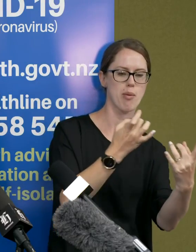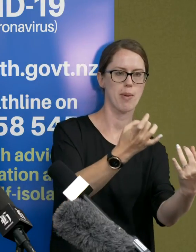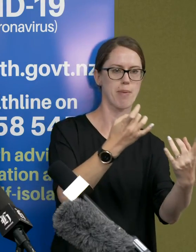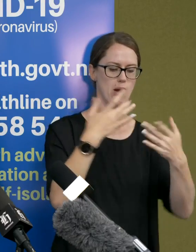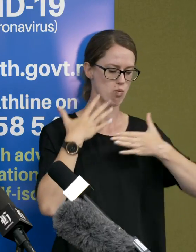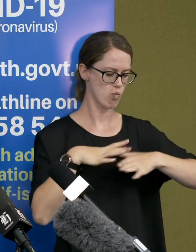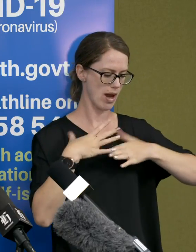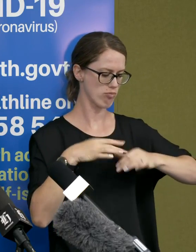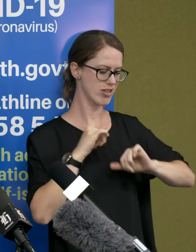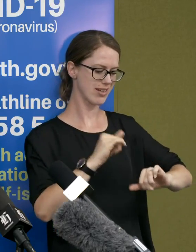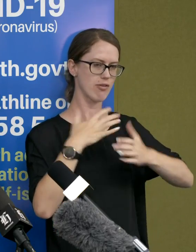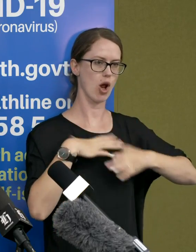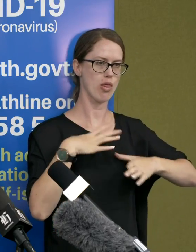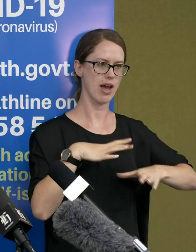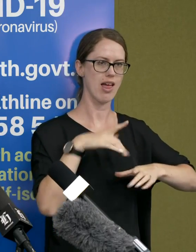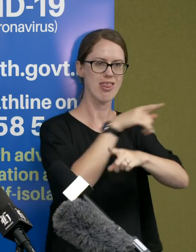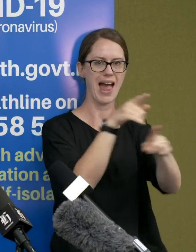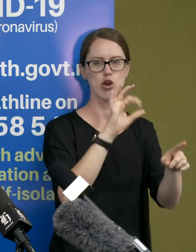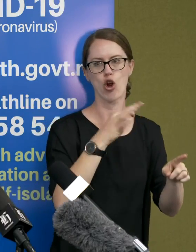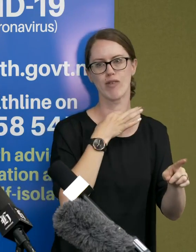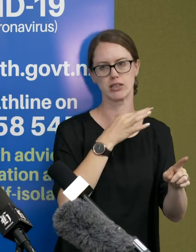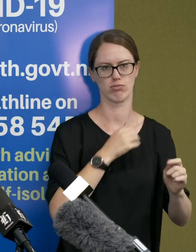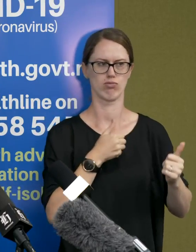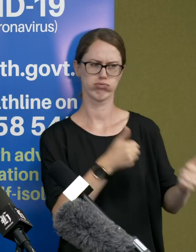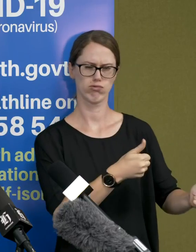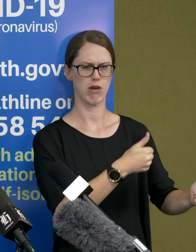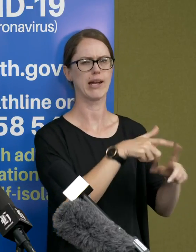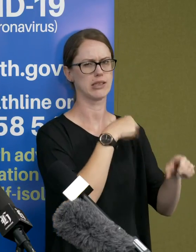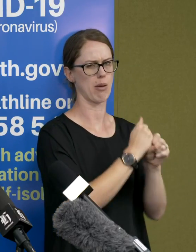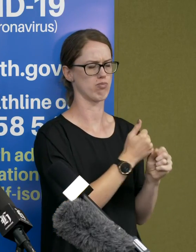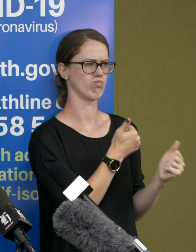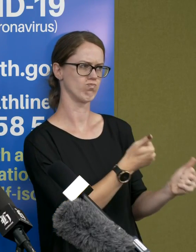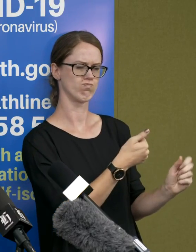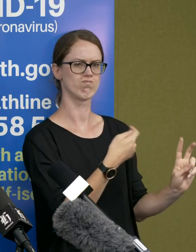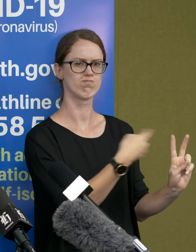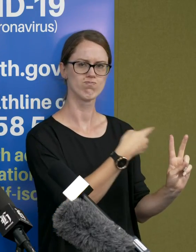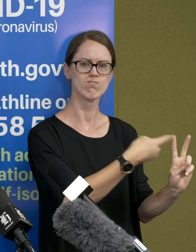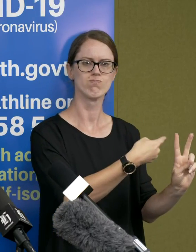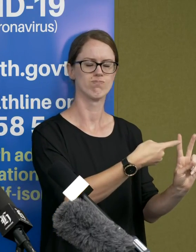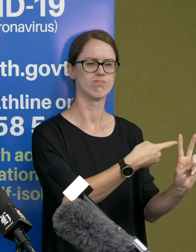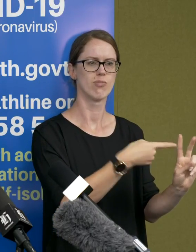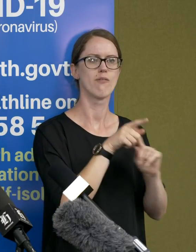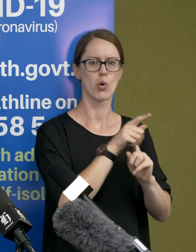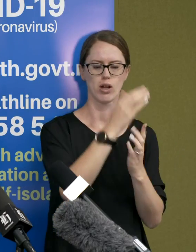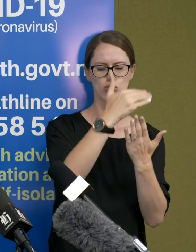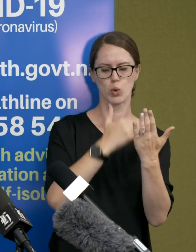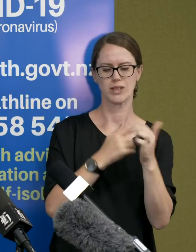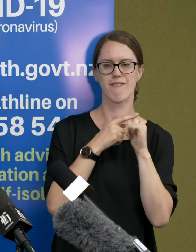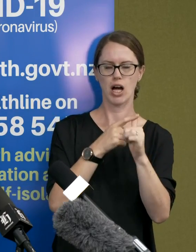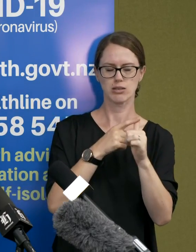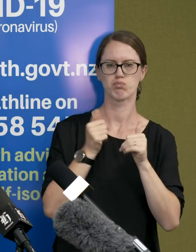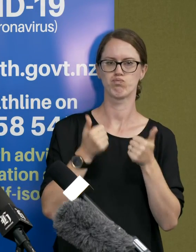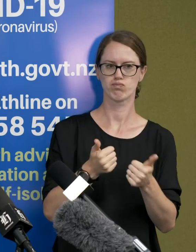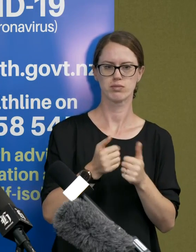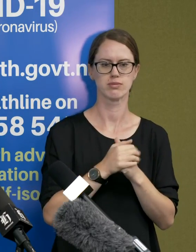wear appropriate PPE and not put themselves at risk. So again, a great example of people following the advice, and